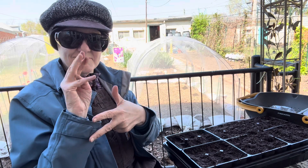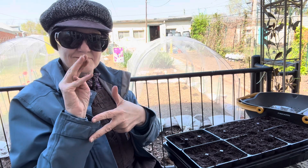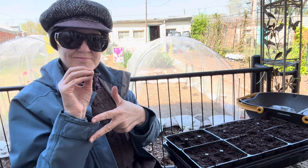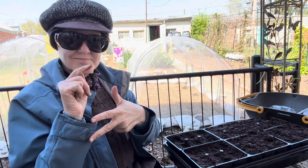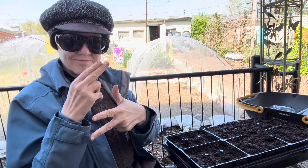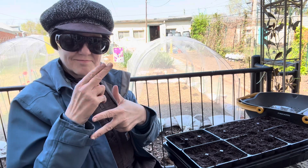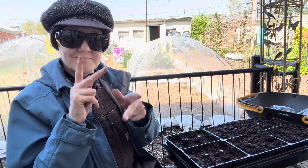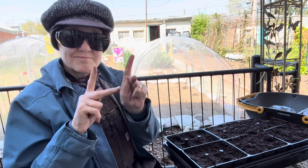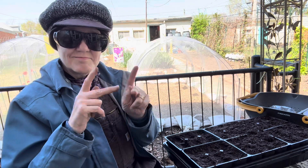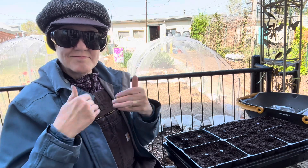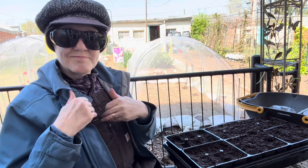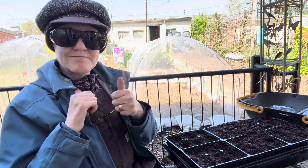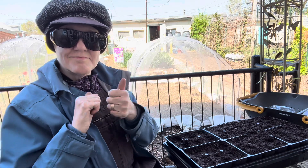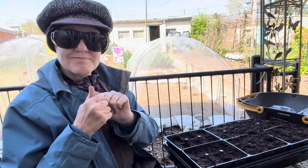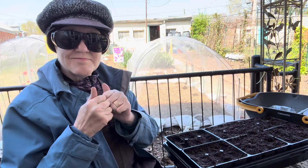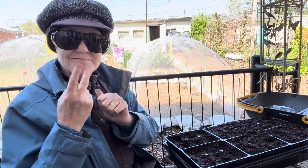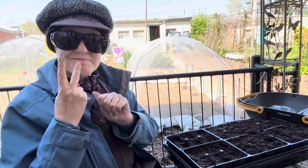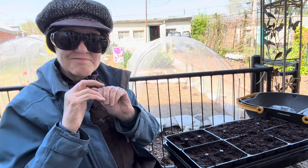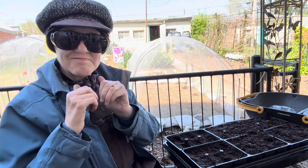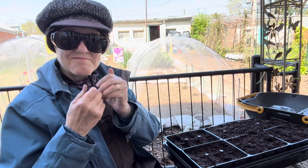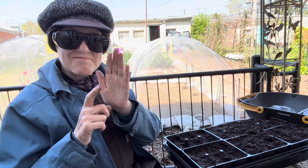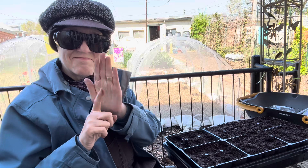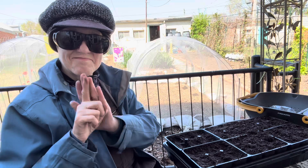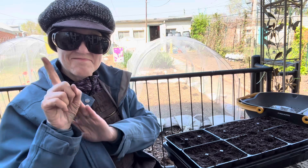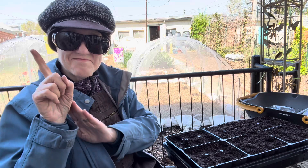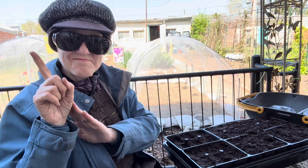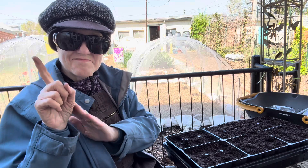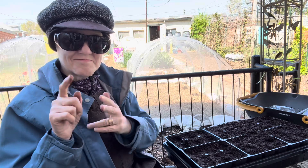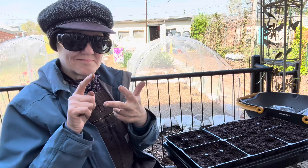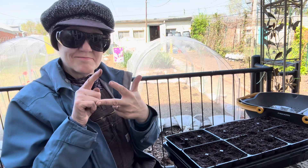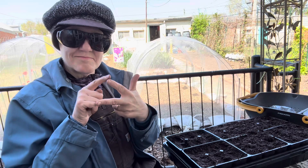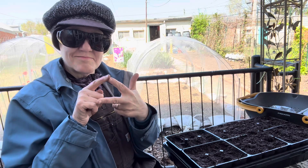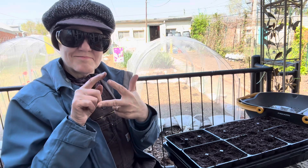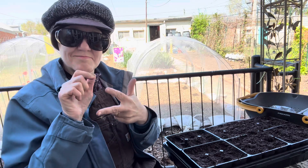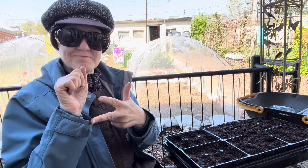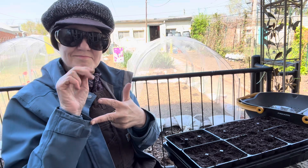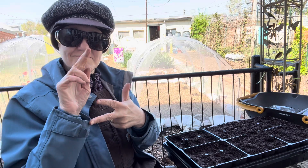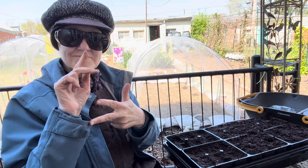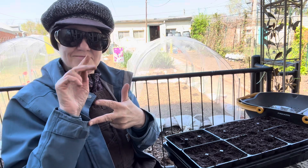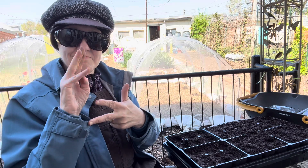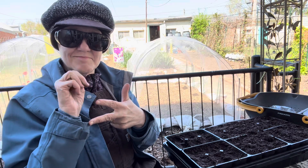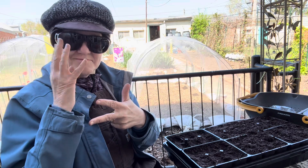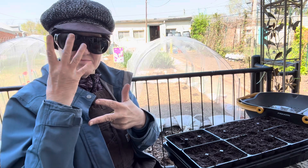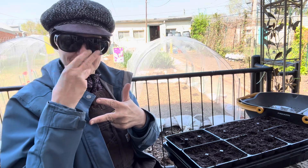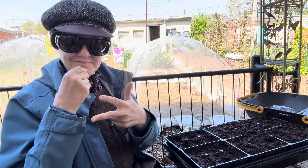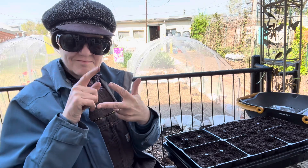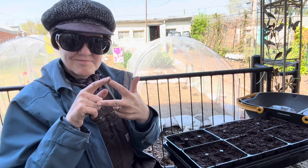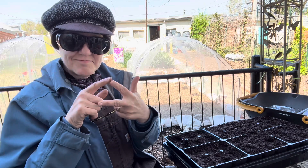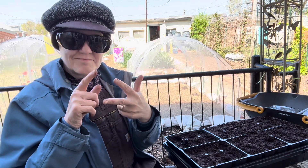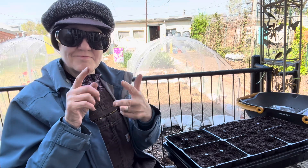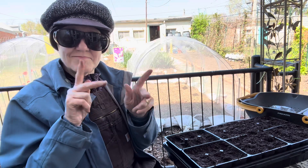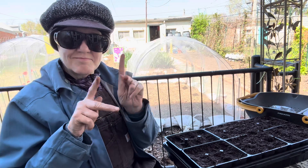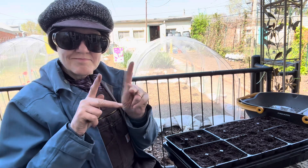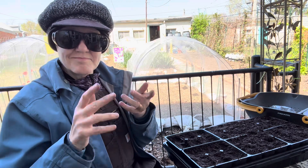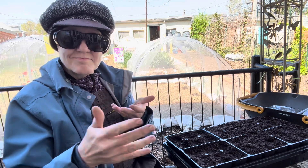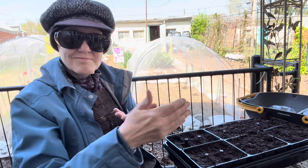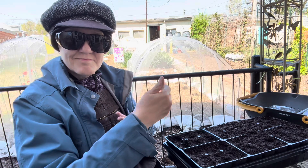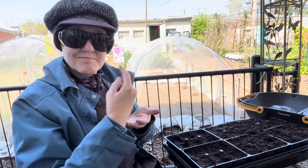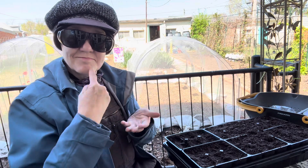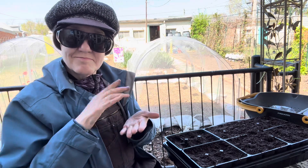People that take the mammoth, some of them have a contest to see how tall they can grow them. A lady that took some autumn beauty told me